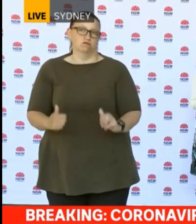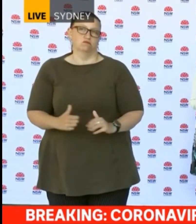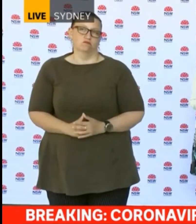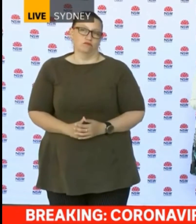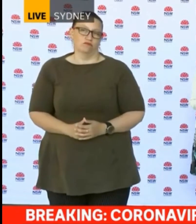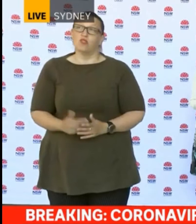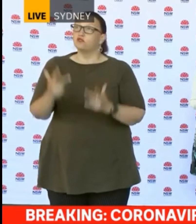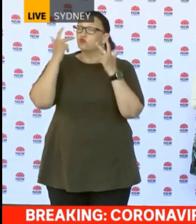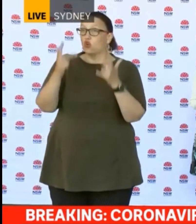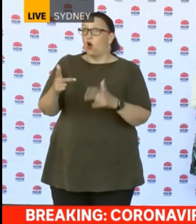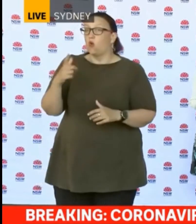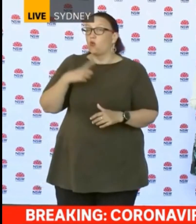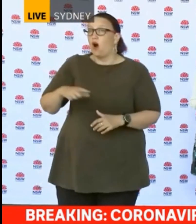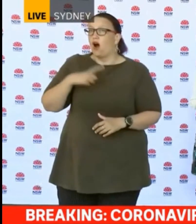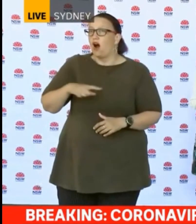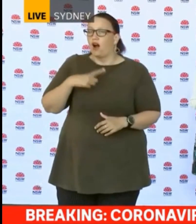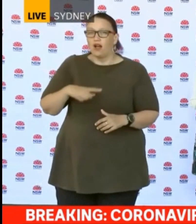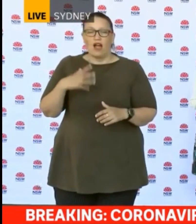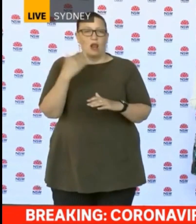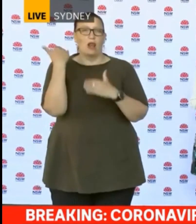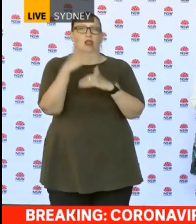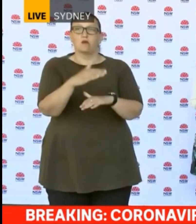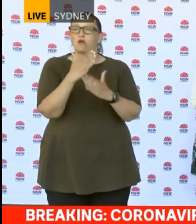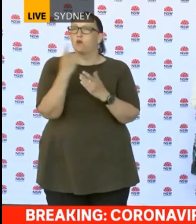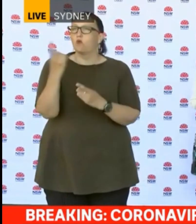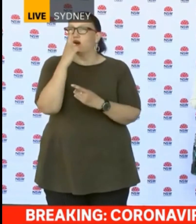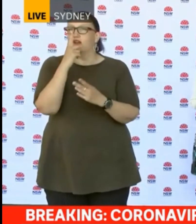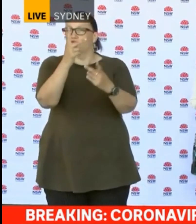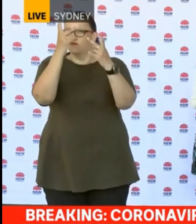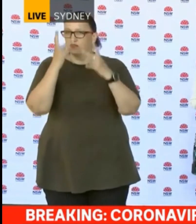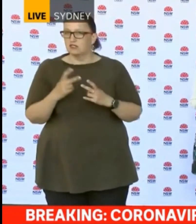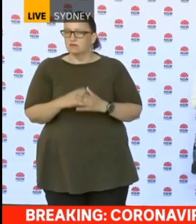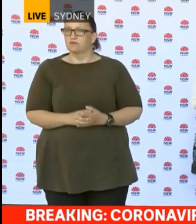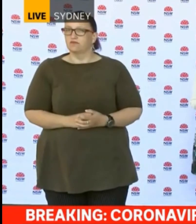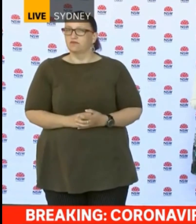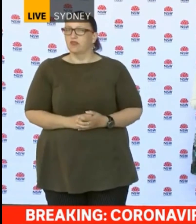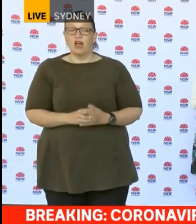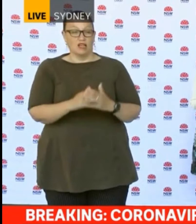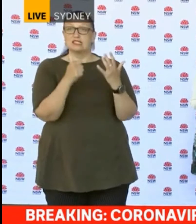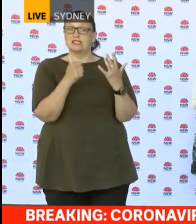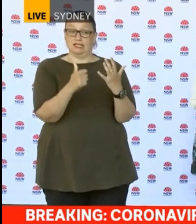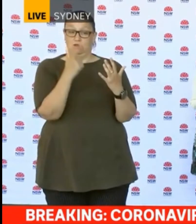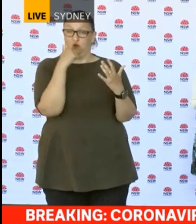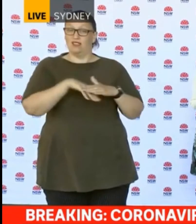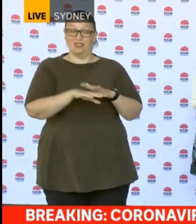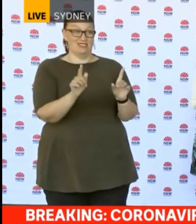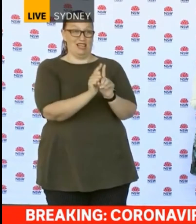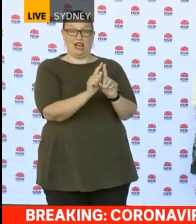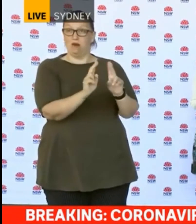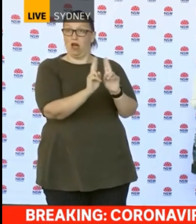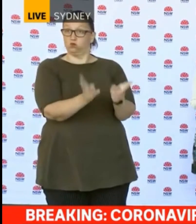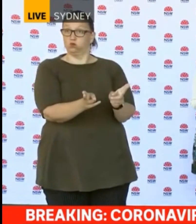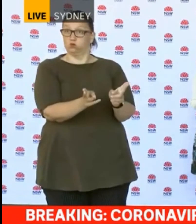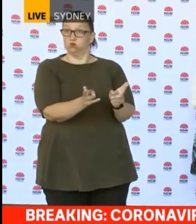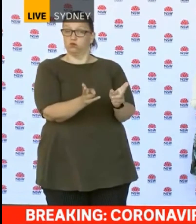place regarding households. Imagine if that household, there's a number of people in that household, imagine if they'd welcomed a number of people into their